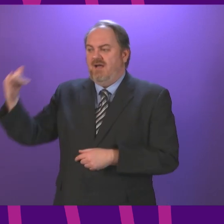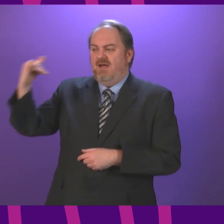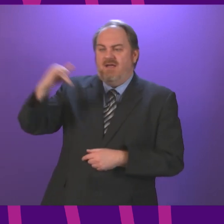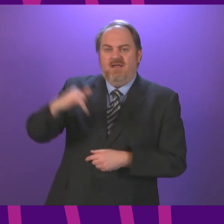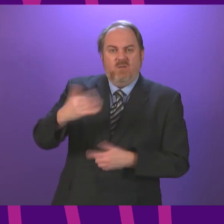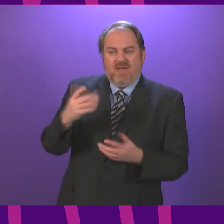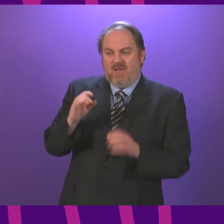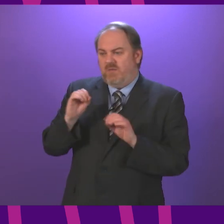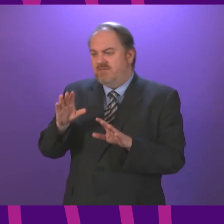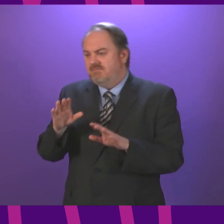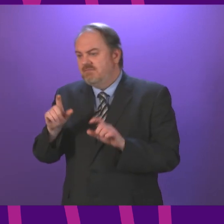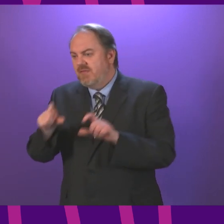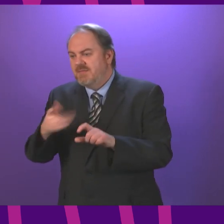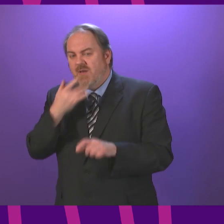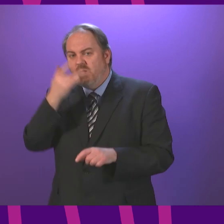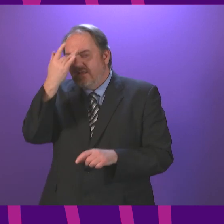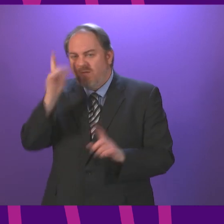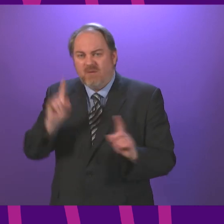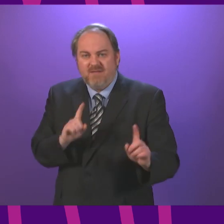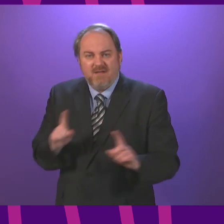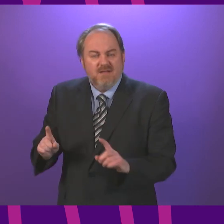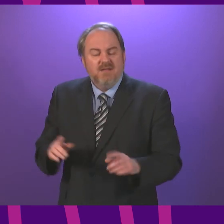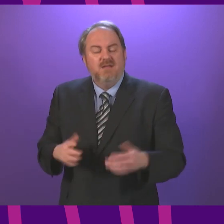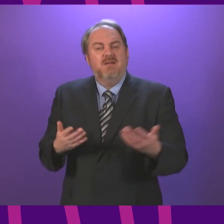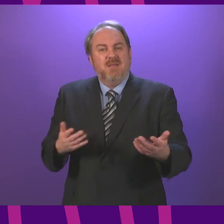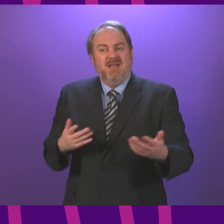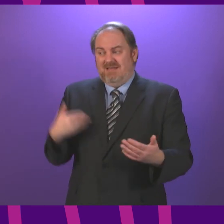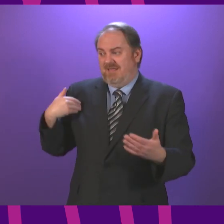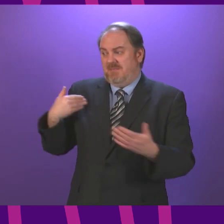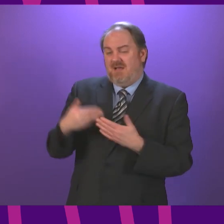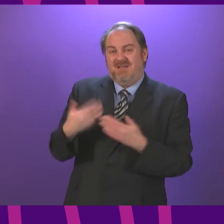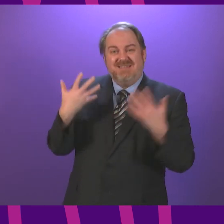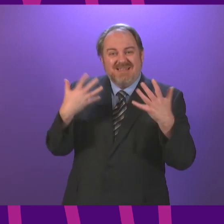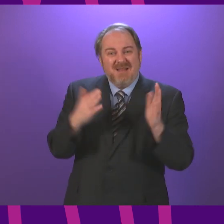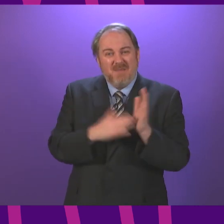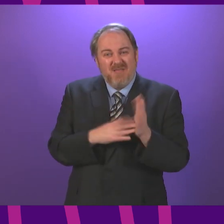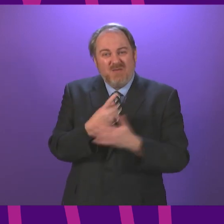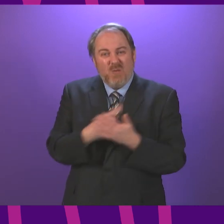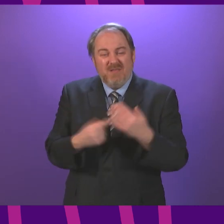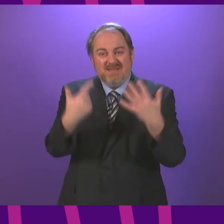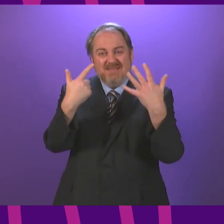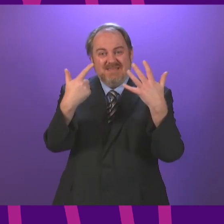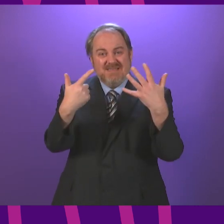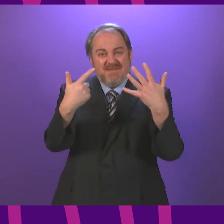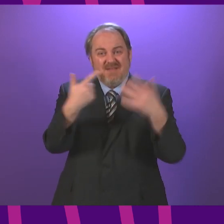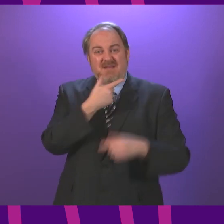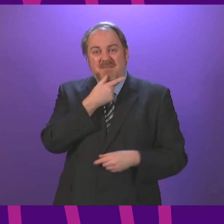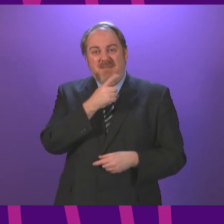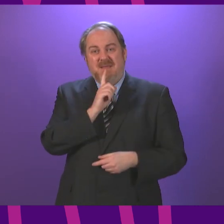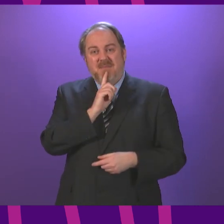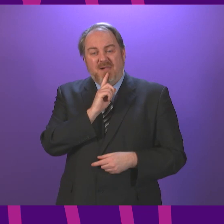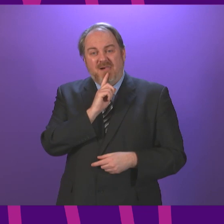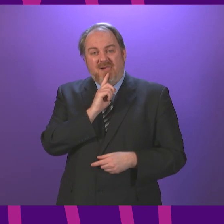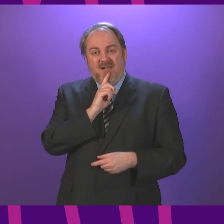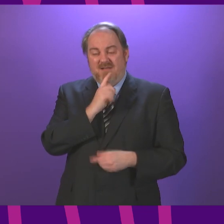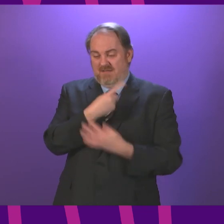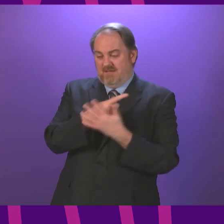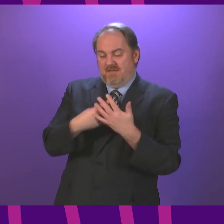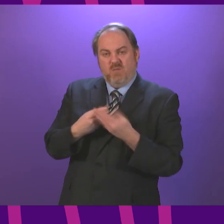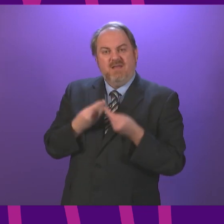information responses show that in the 10 months up to mid-January, only seven people from three local authorities